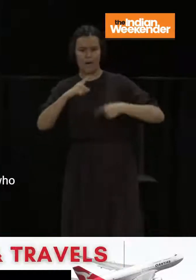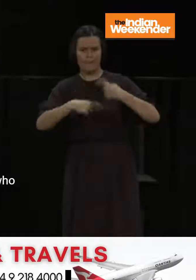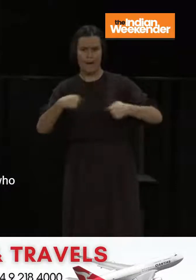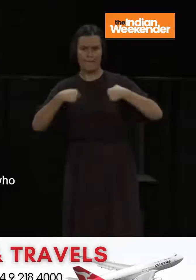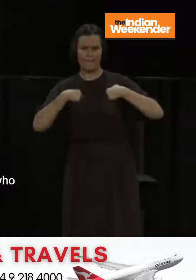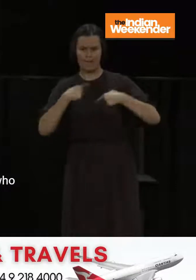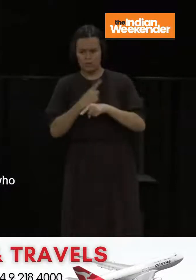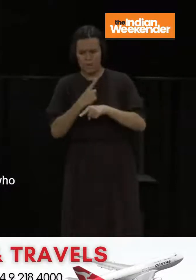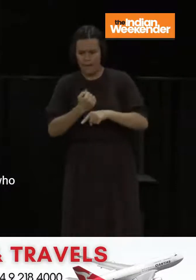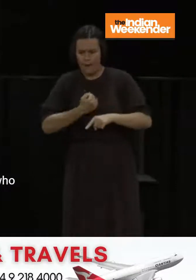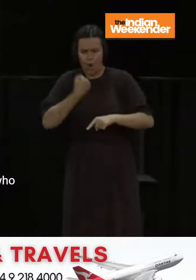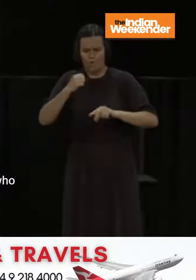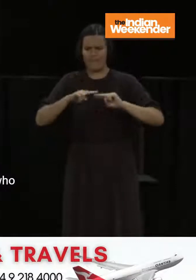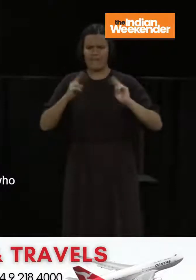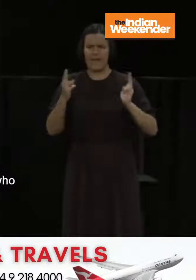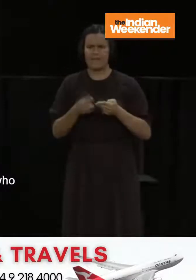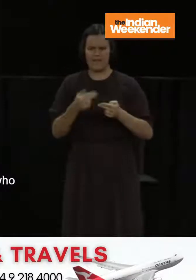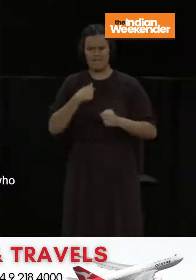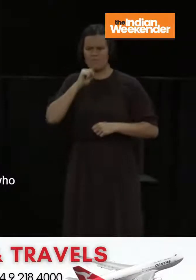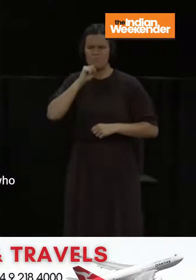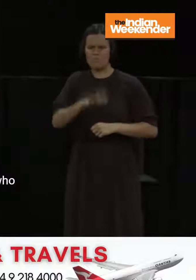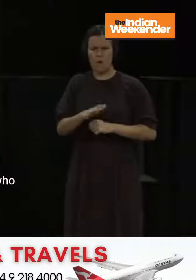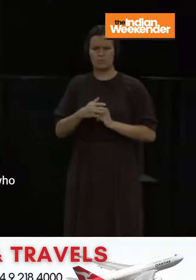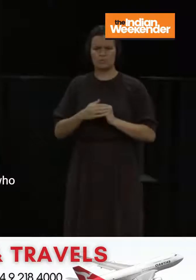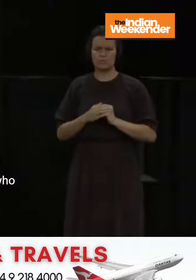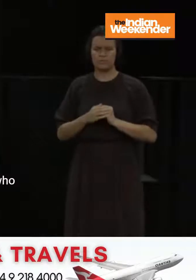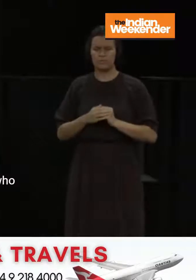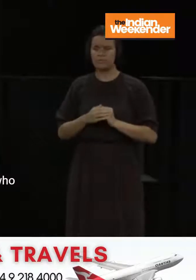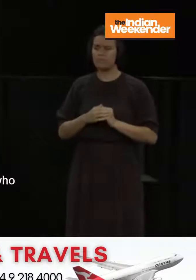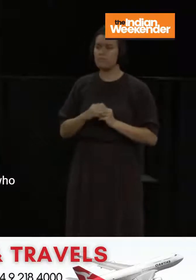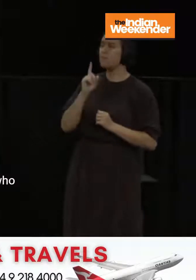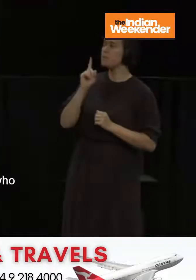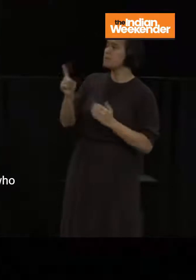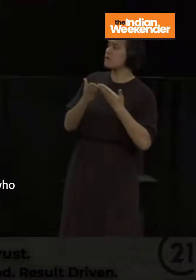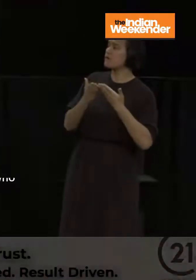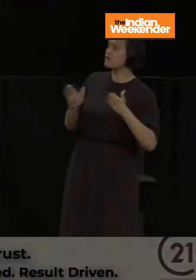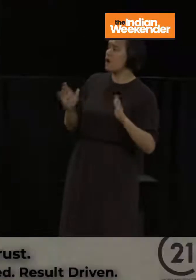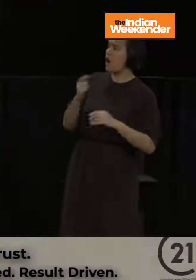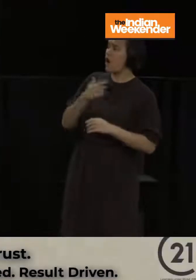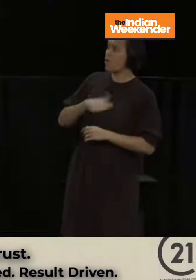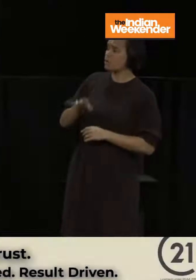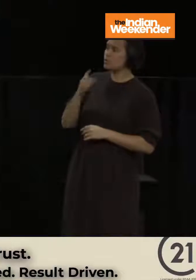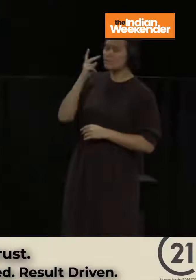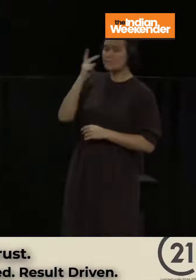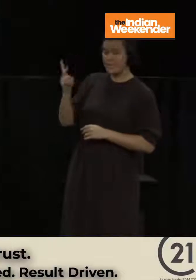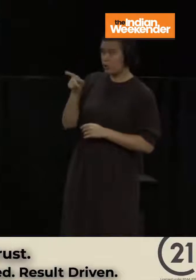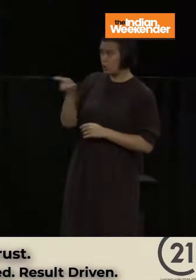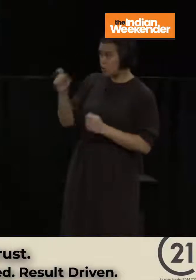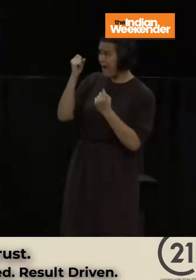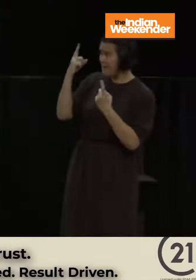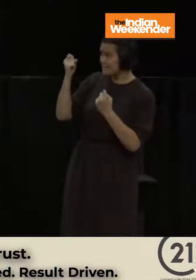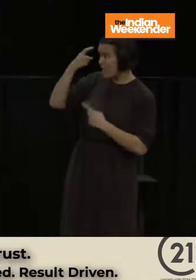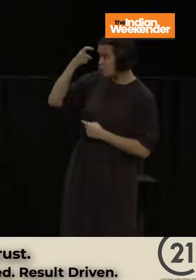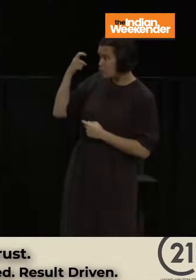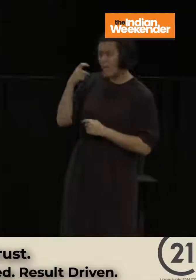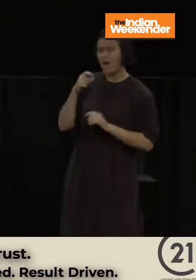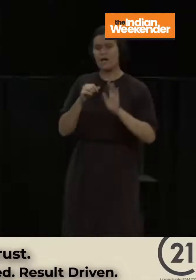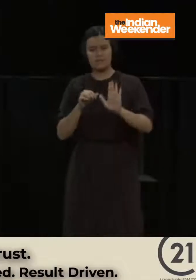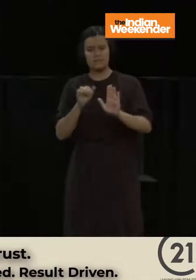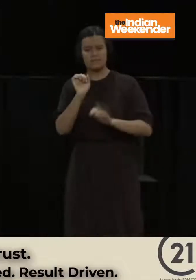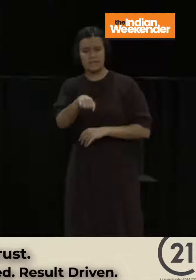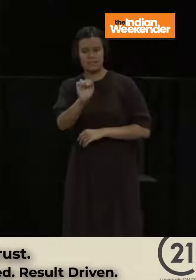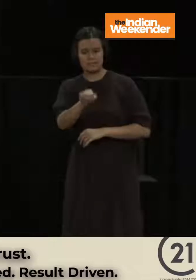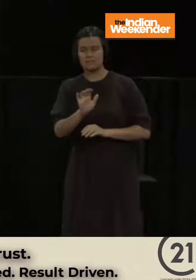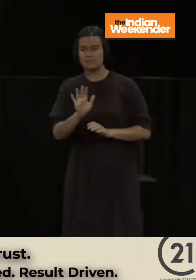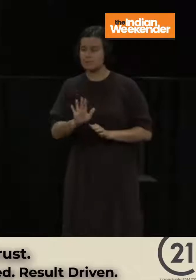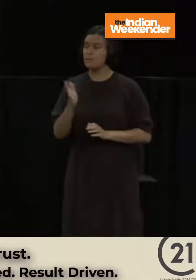family, and I have never done that here, and I don't intend to start doing that now. Barry? Do you understand, Minister, the trauma that people Yes, are I going do. through?